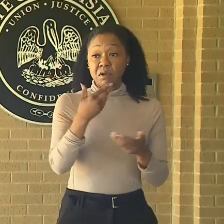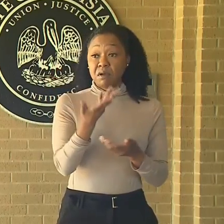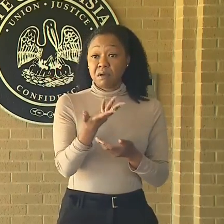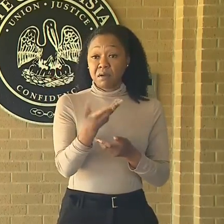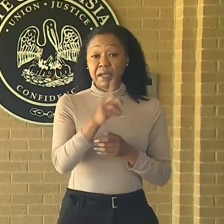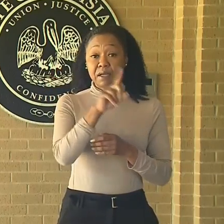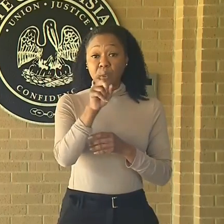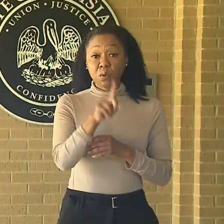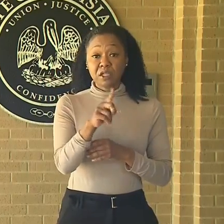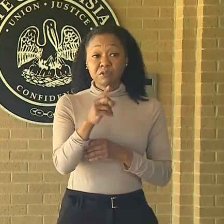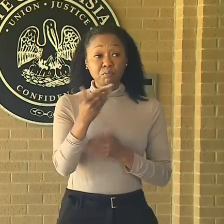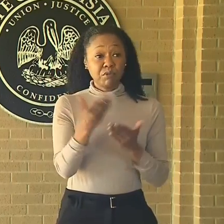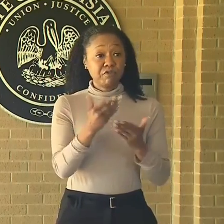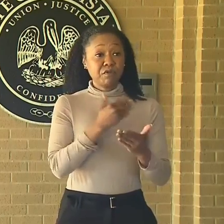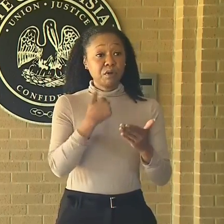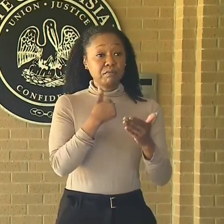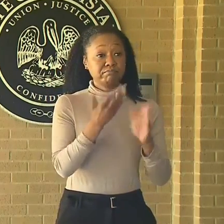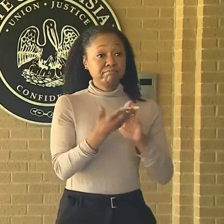before we take off?